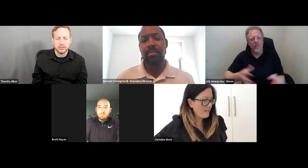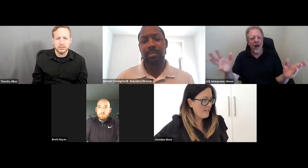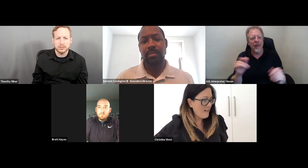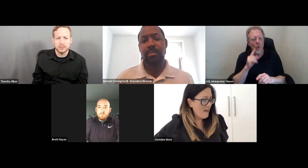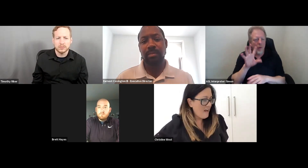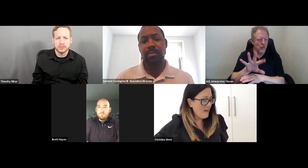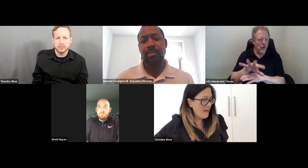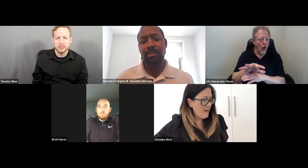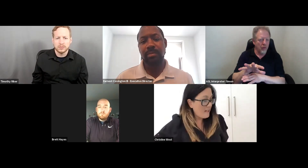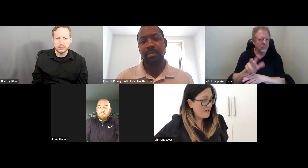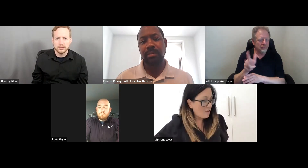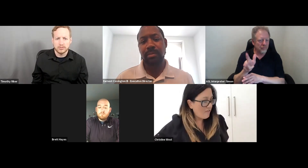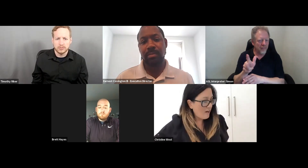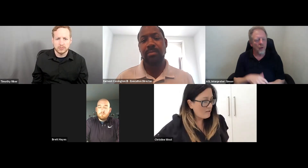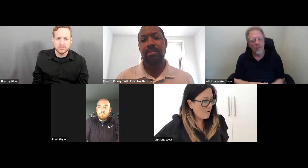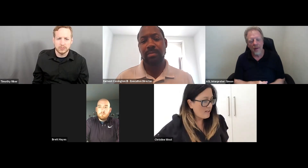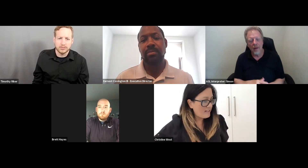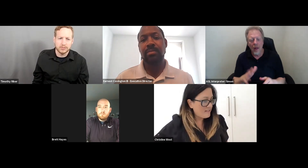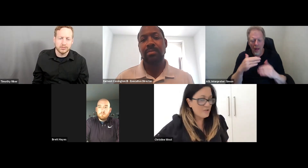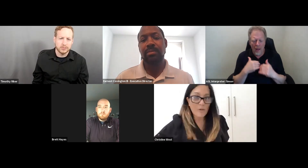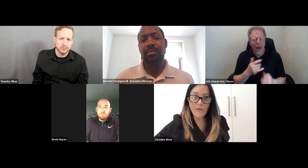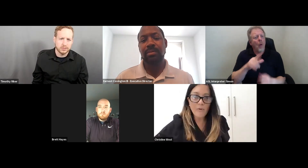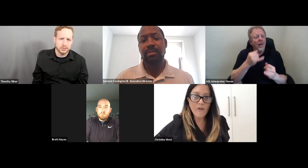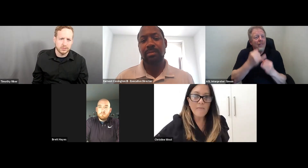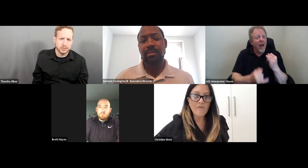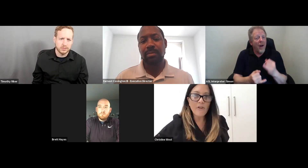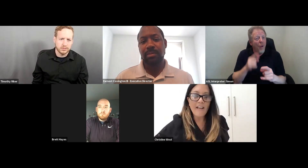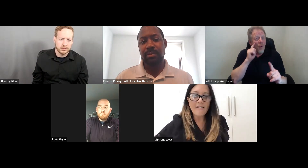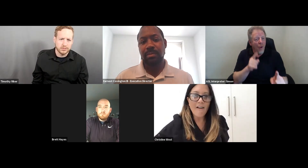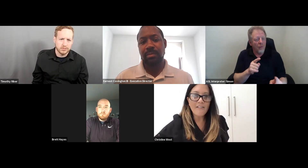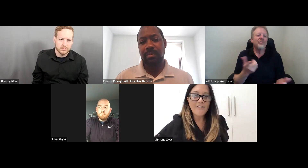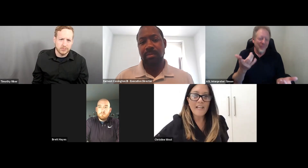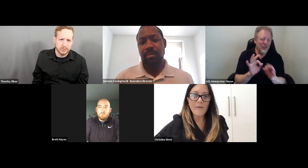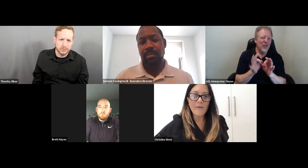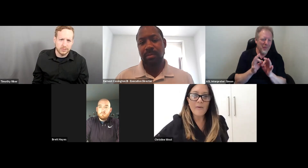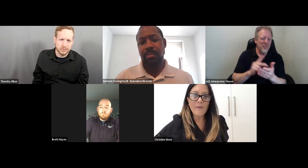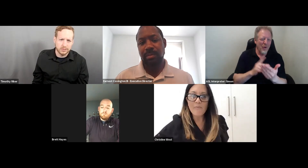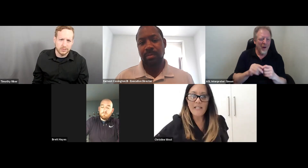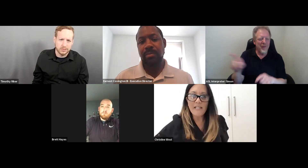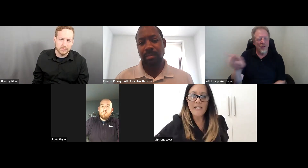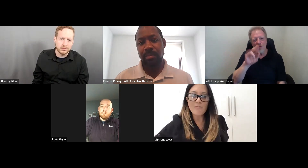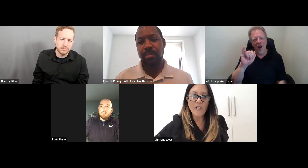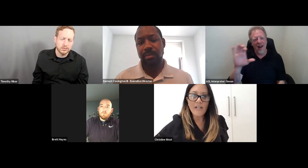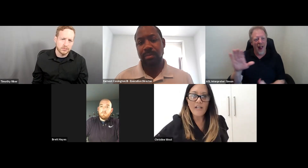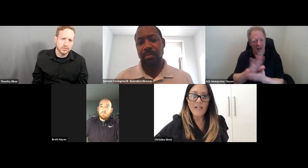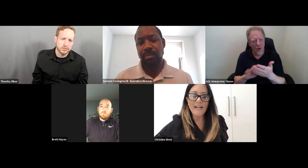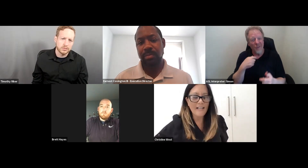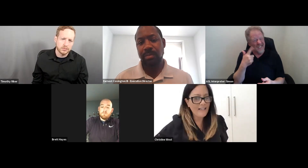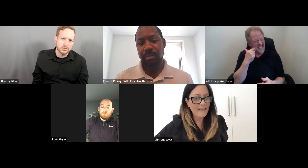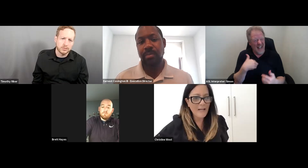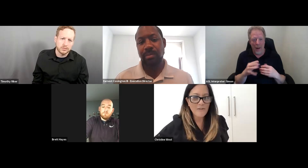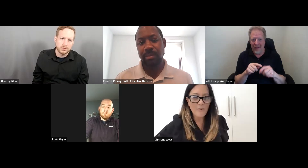Zoom. And then our final goal is the interpreting program at Rhode Island College. And we did have a meeting this